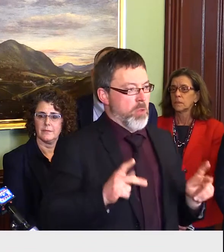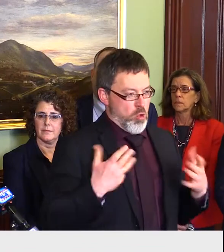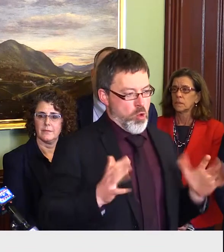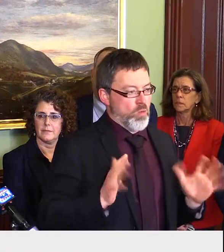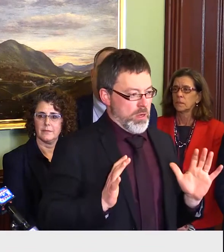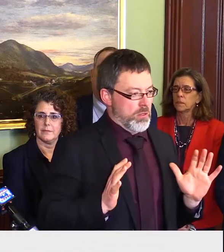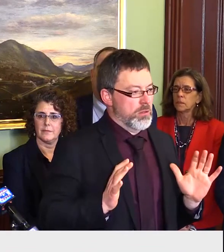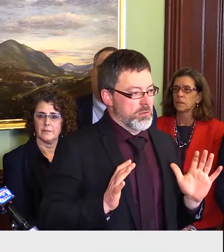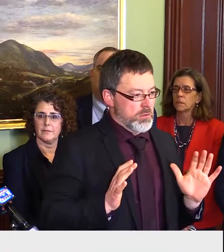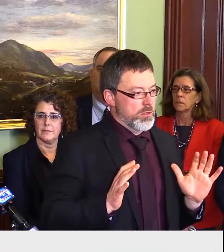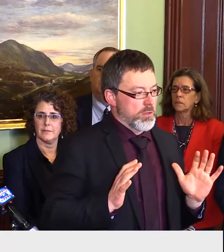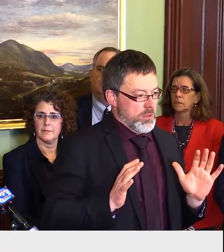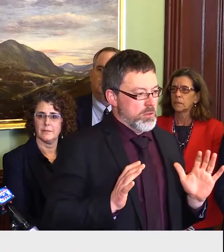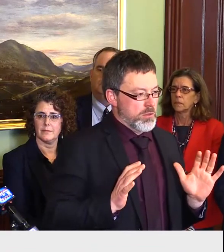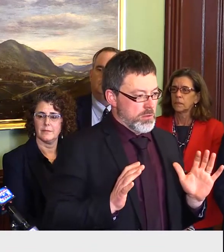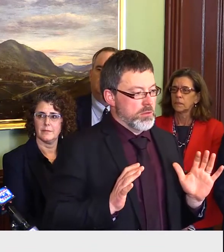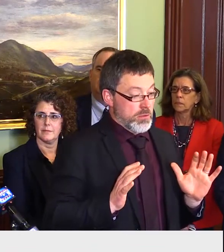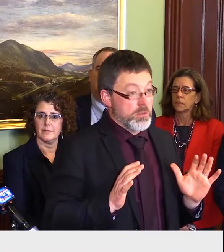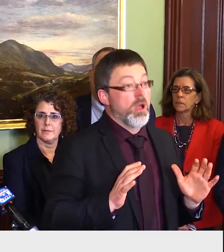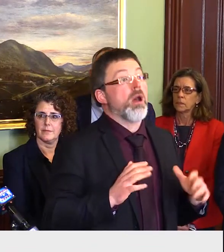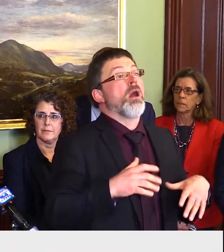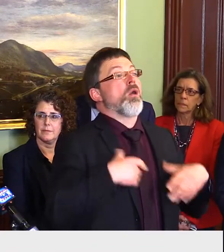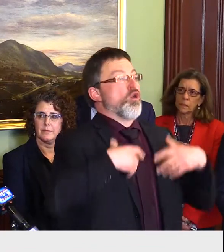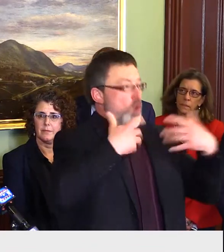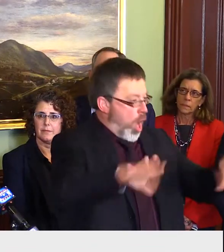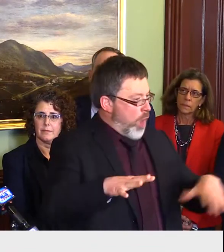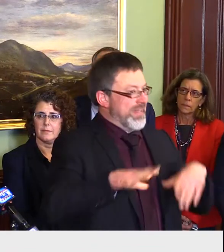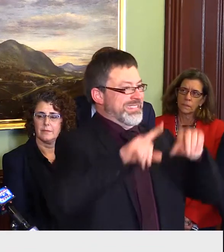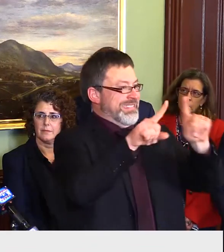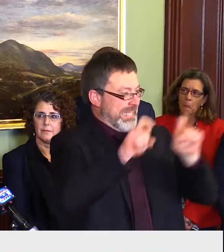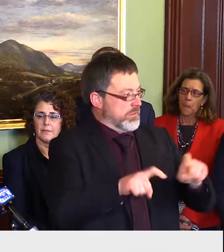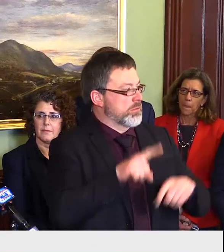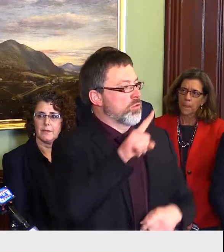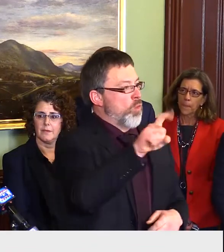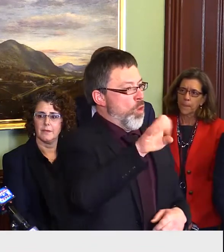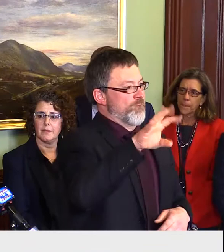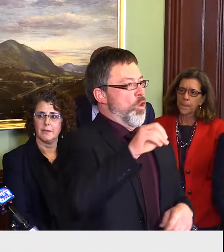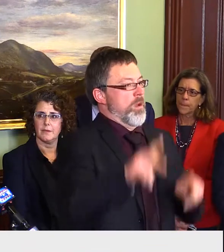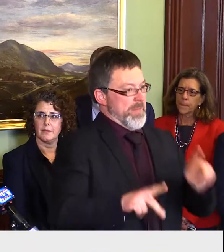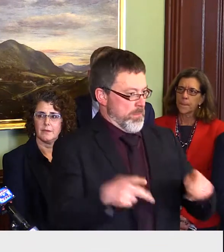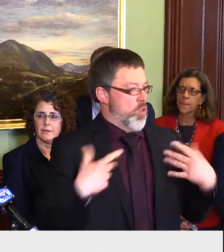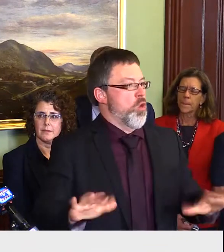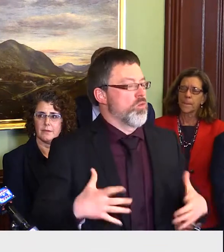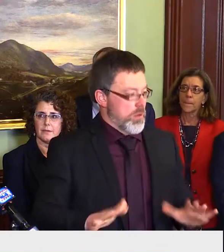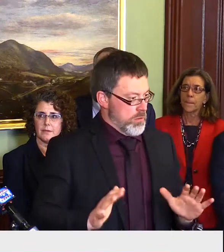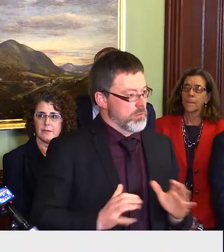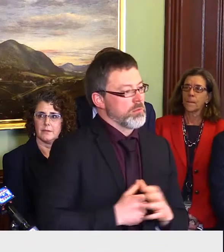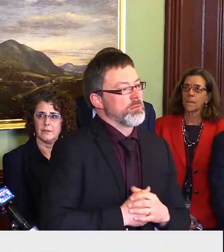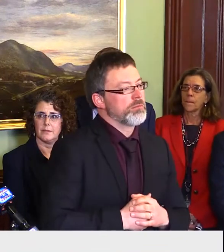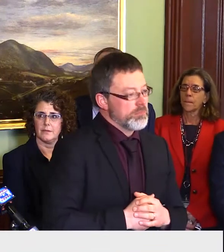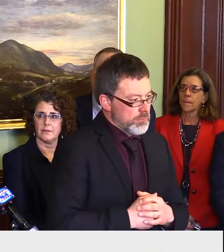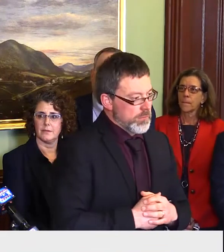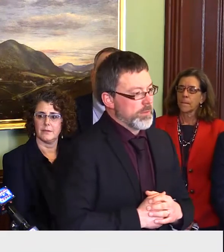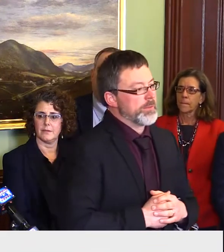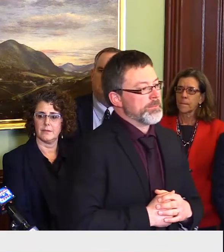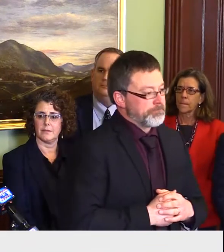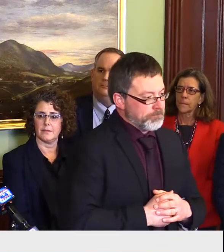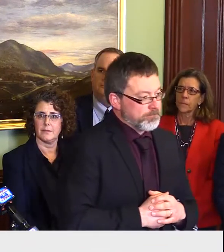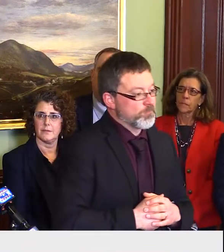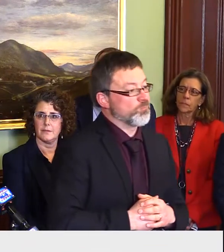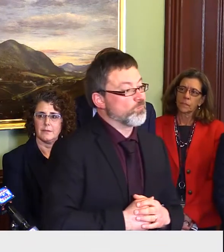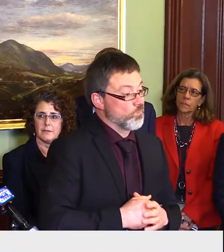Based upon the experience of many other states and some of our adjoining states, we fully expect this number to